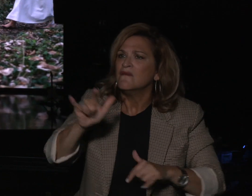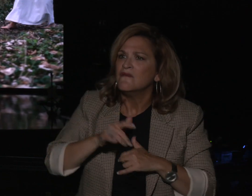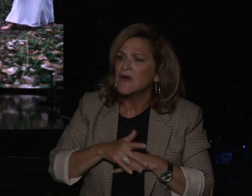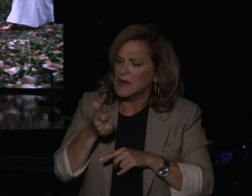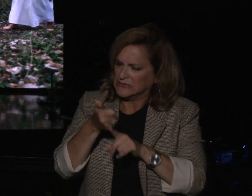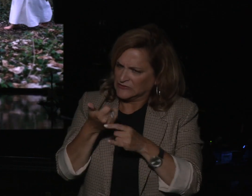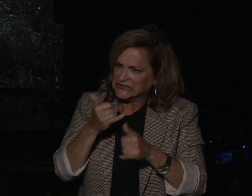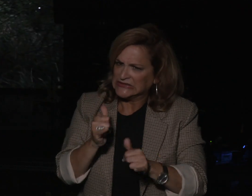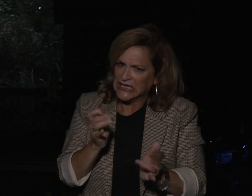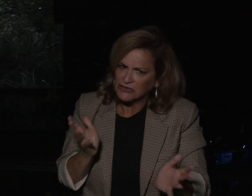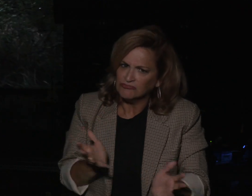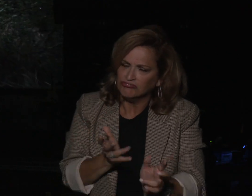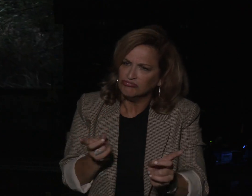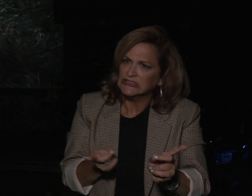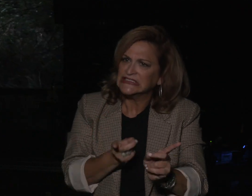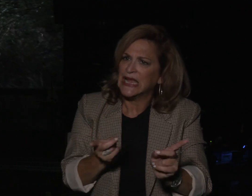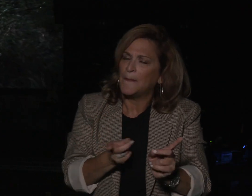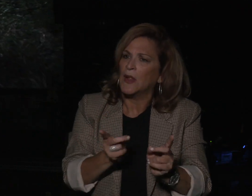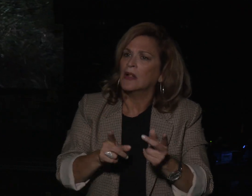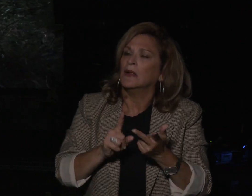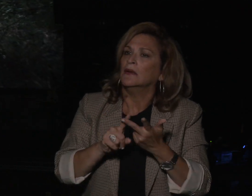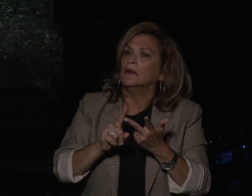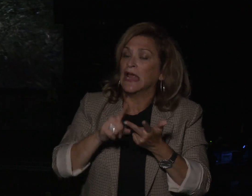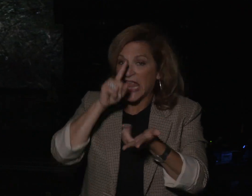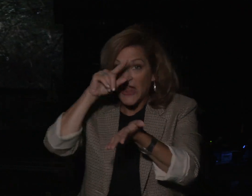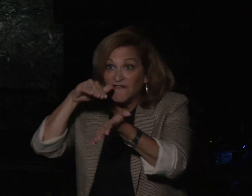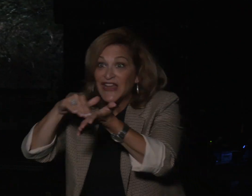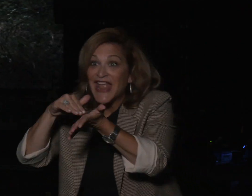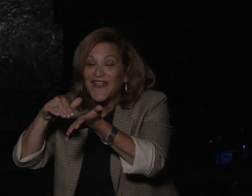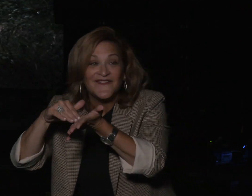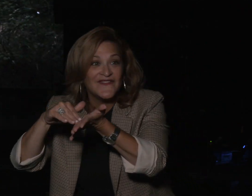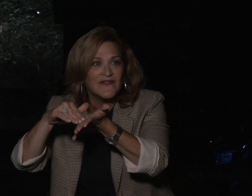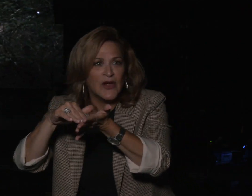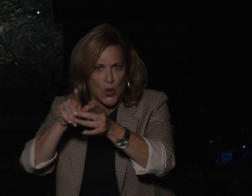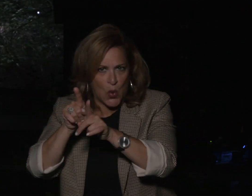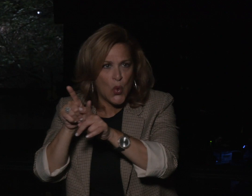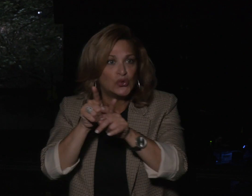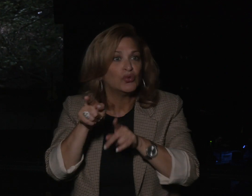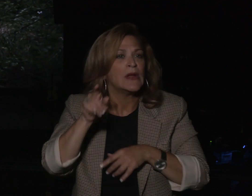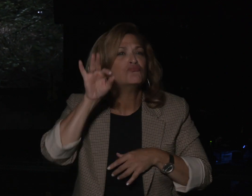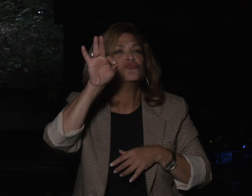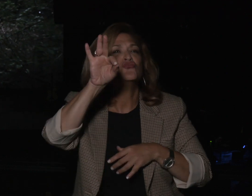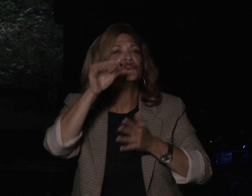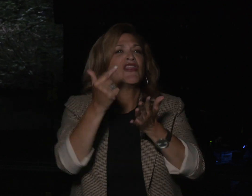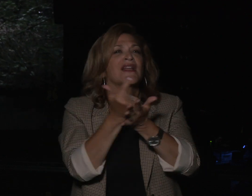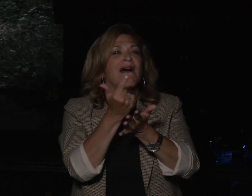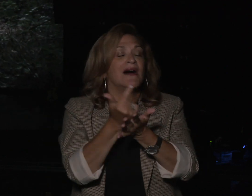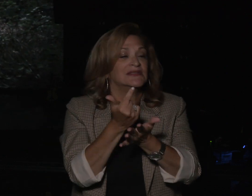discipled, he forgave, and he preached the gospel.